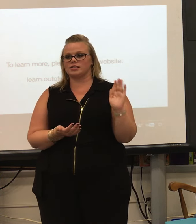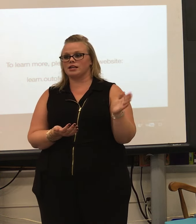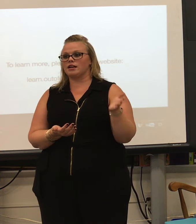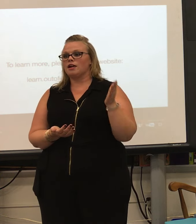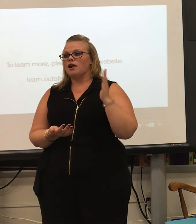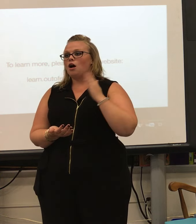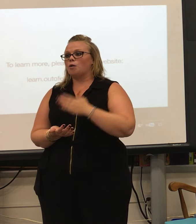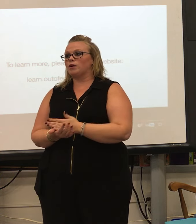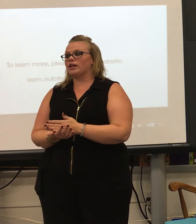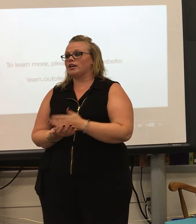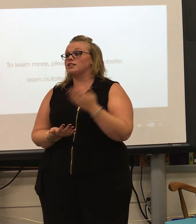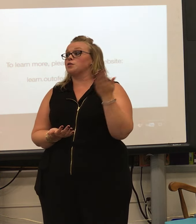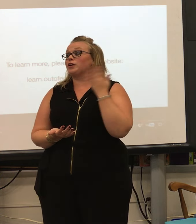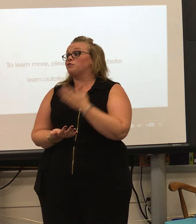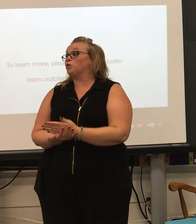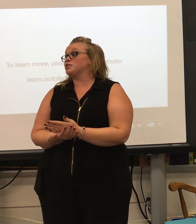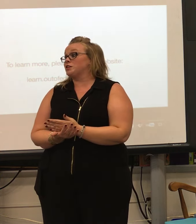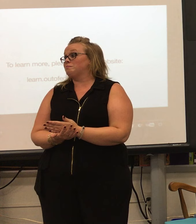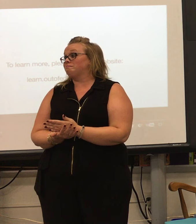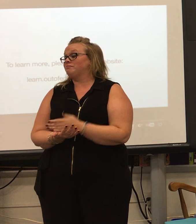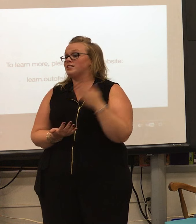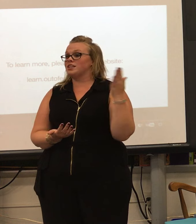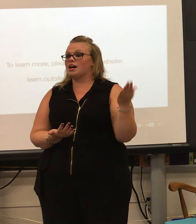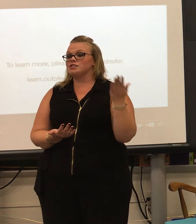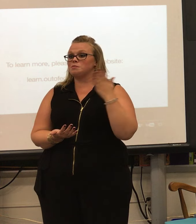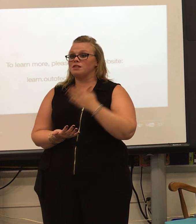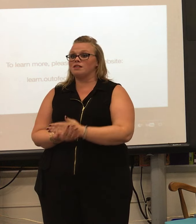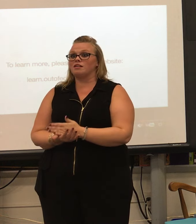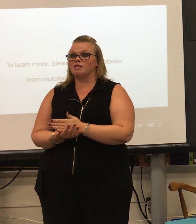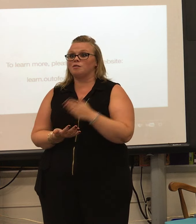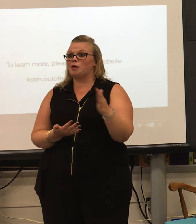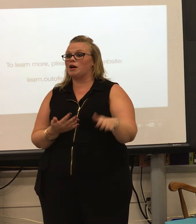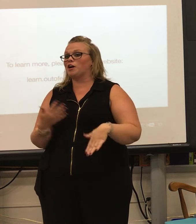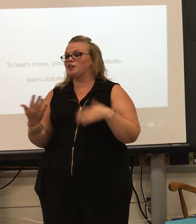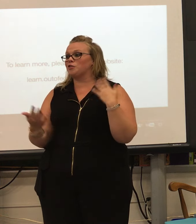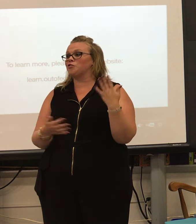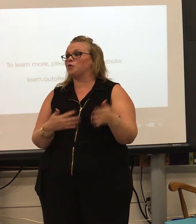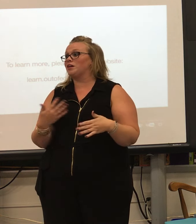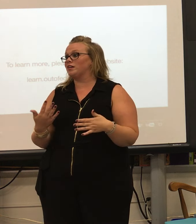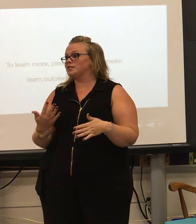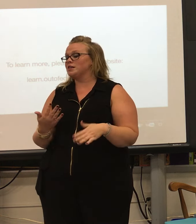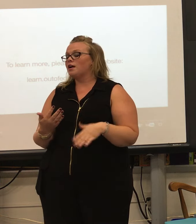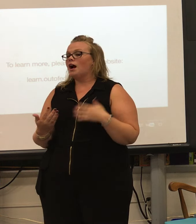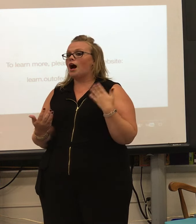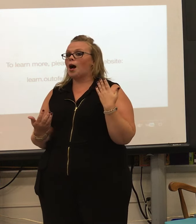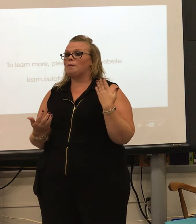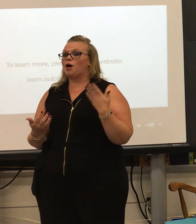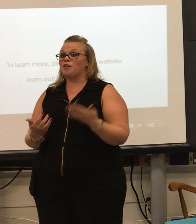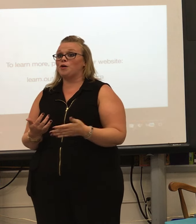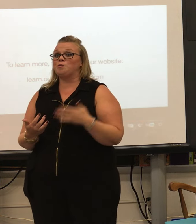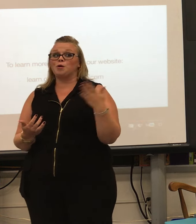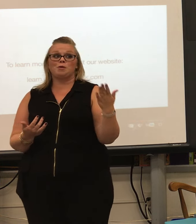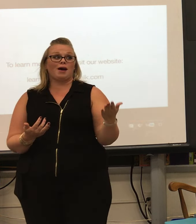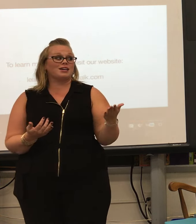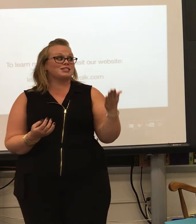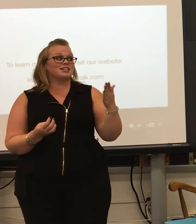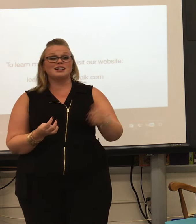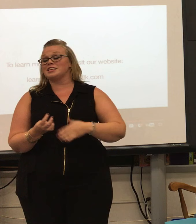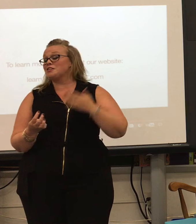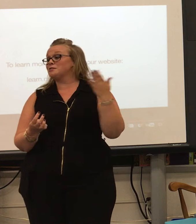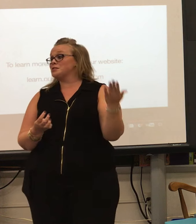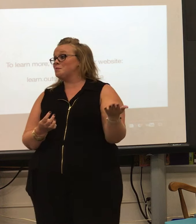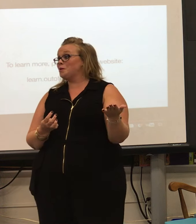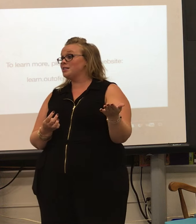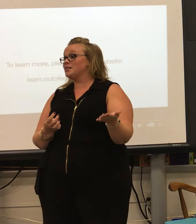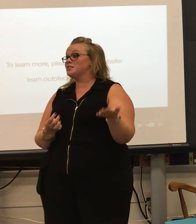like Jessica said, homework is a reinforcer. It's not to be, or introduce new ideas. Although Moby Max